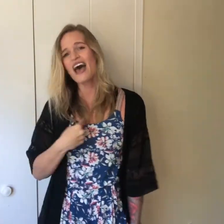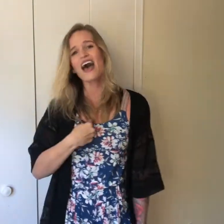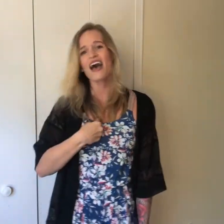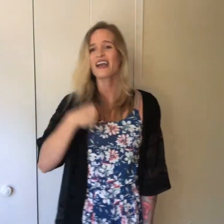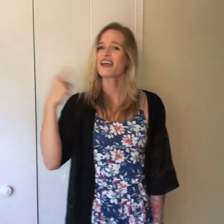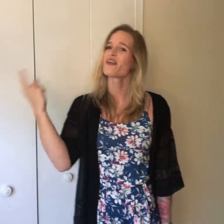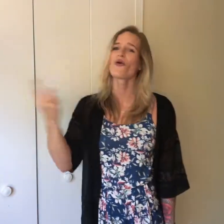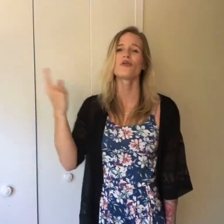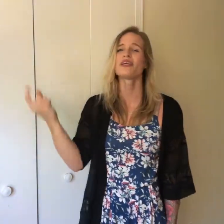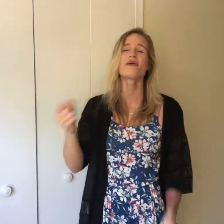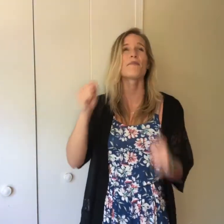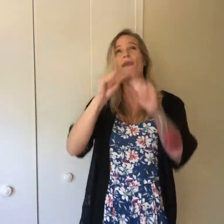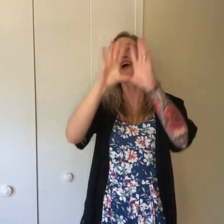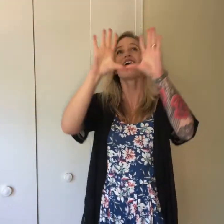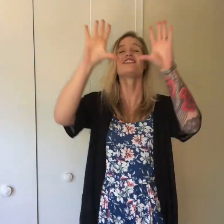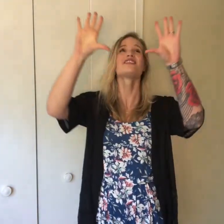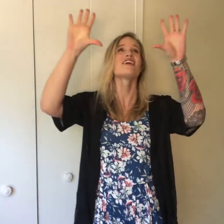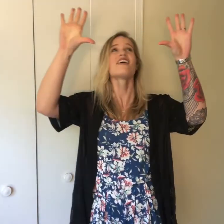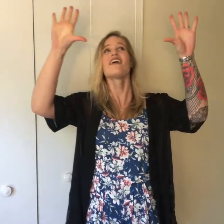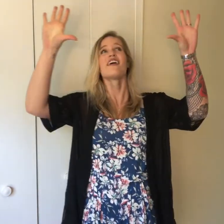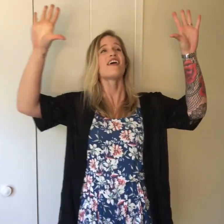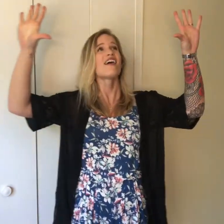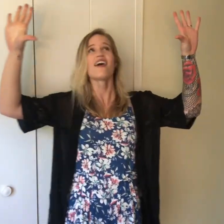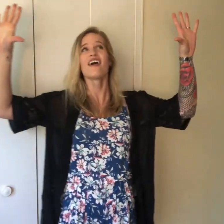Yeah, I can only imagine.